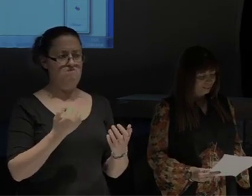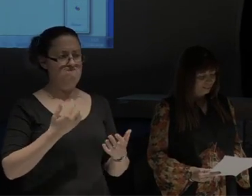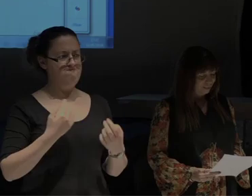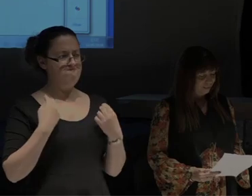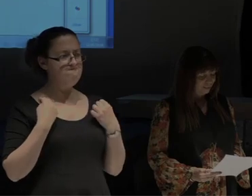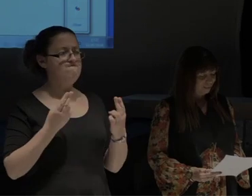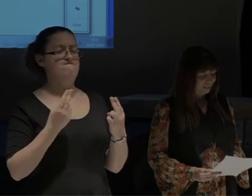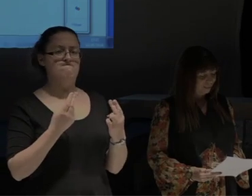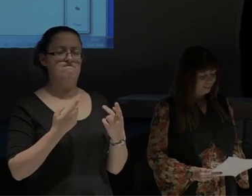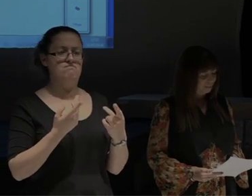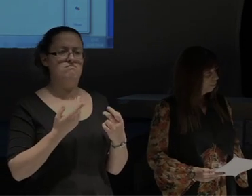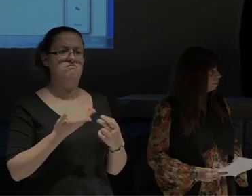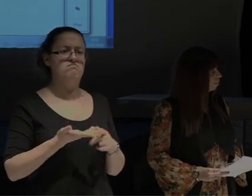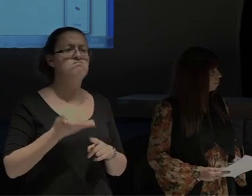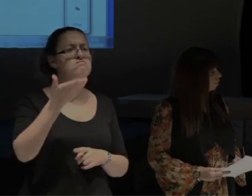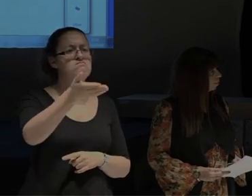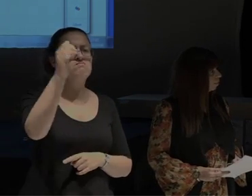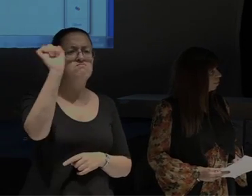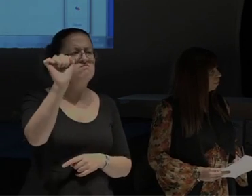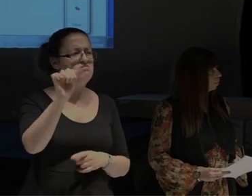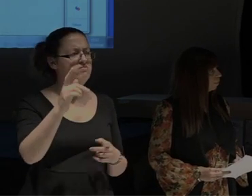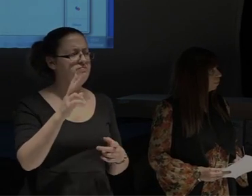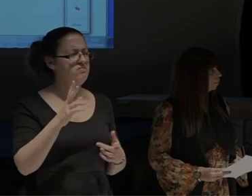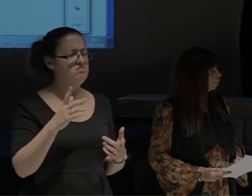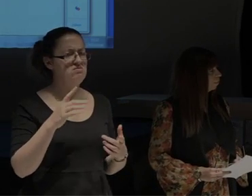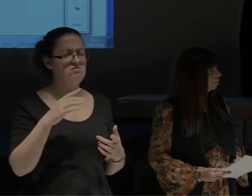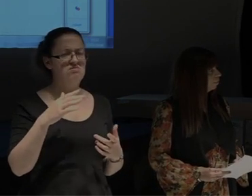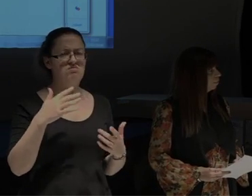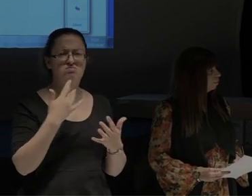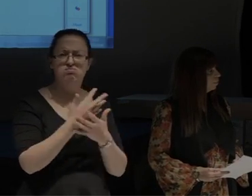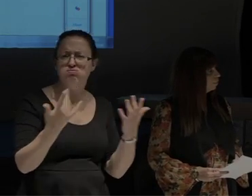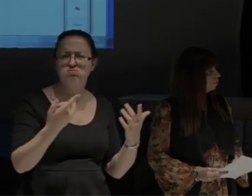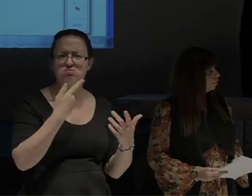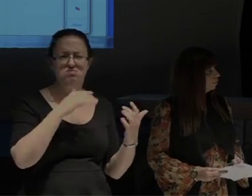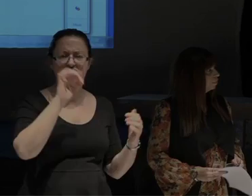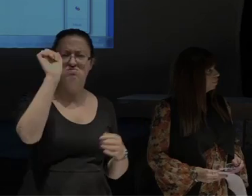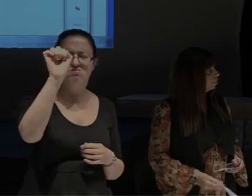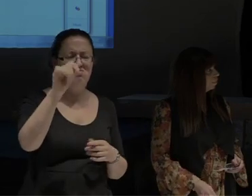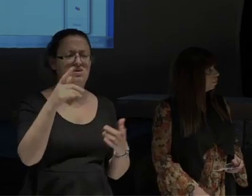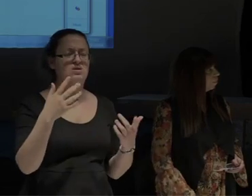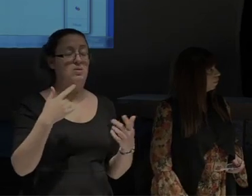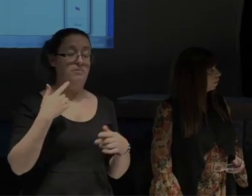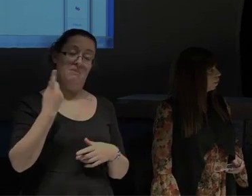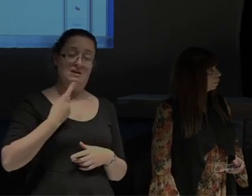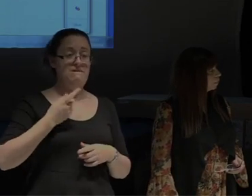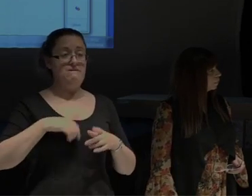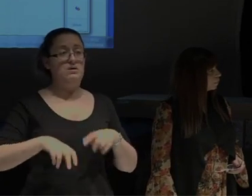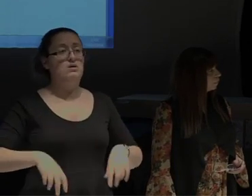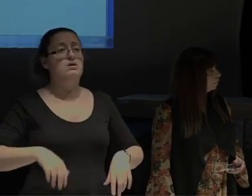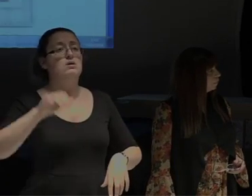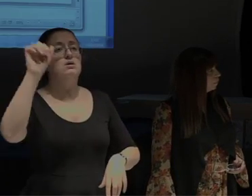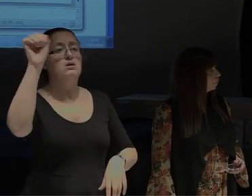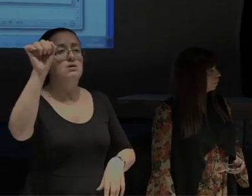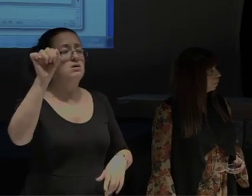more confident, and I thought, let me go over there, because I kept seeing hundreds of people giving those things, and I knocked on the door, and I'm shaking, and this man